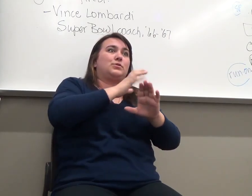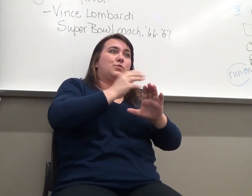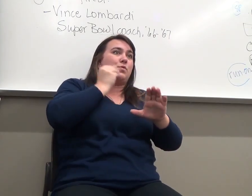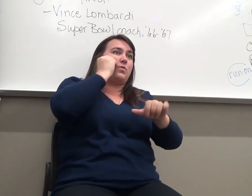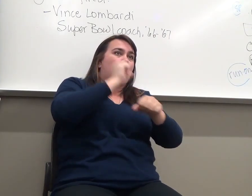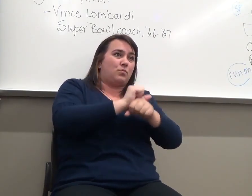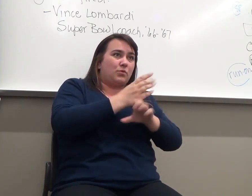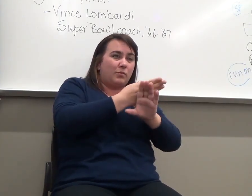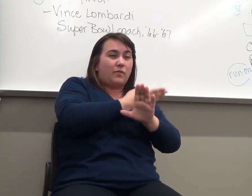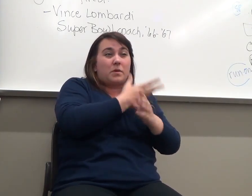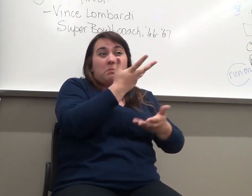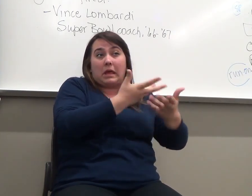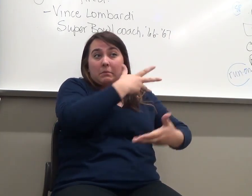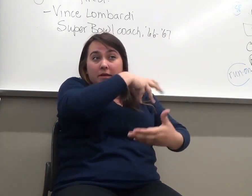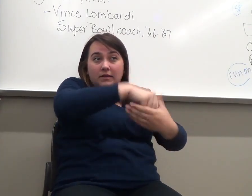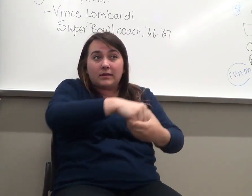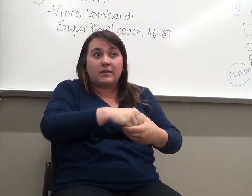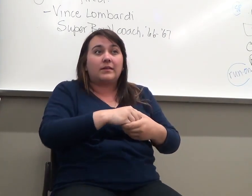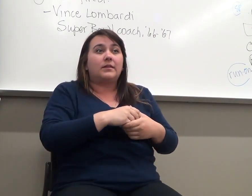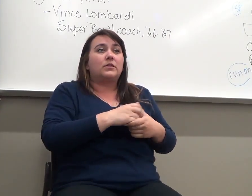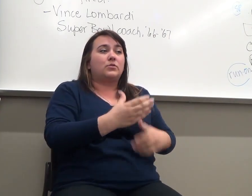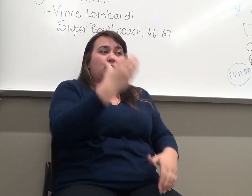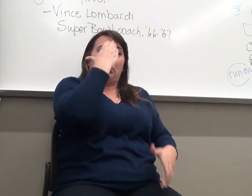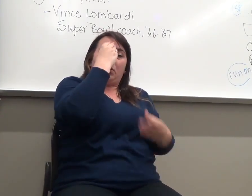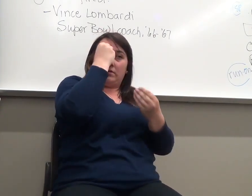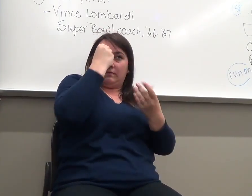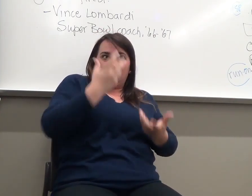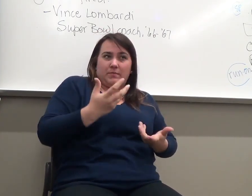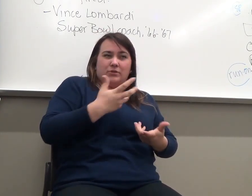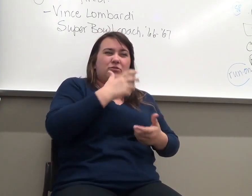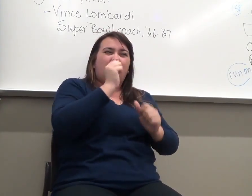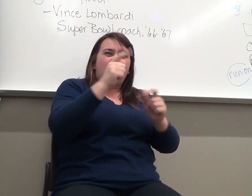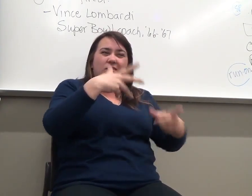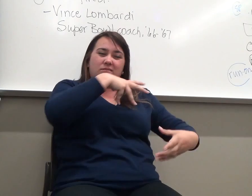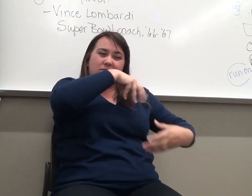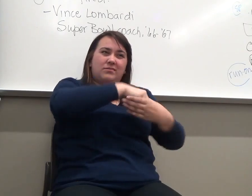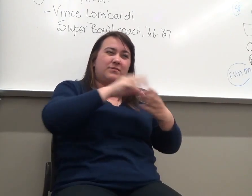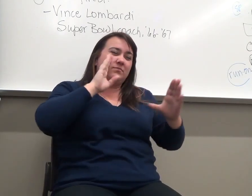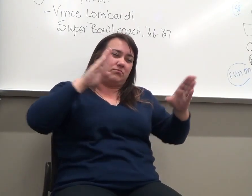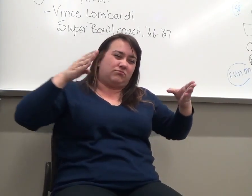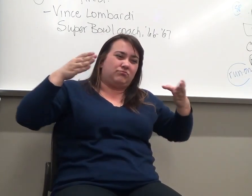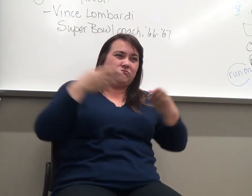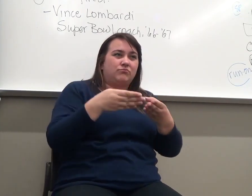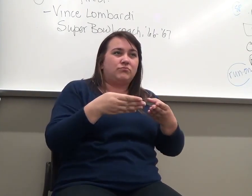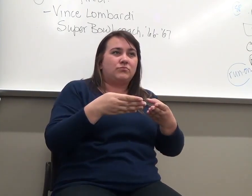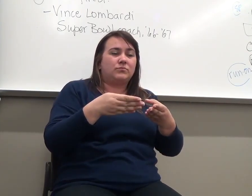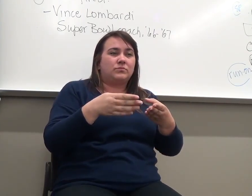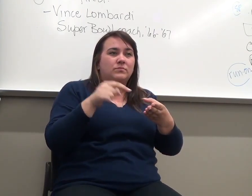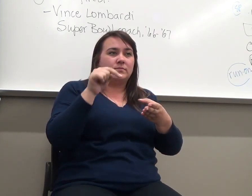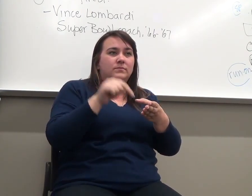and knowing the material, he's going to focus that to just